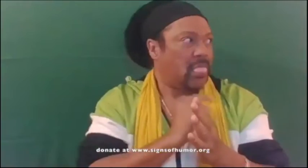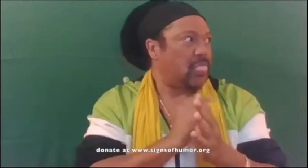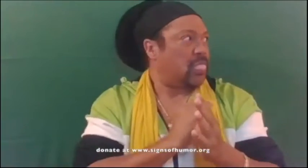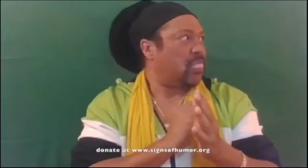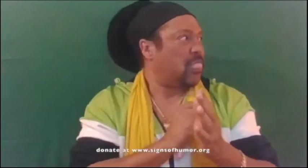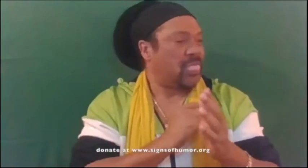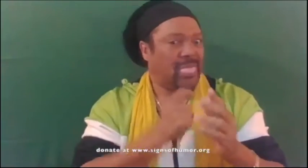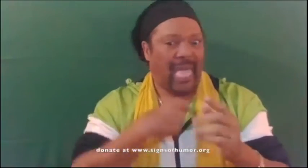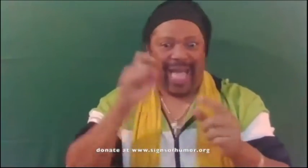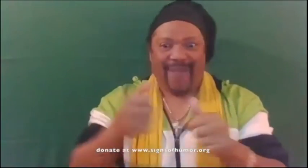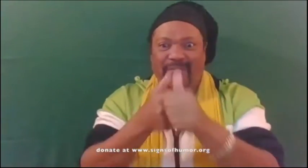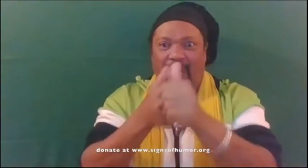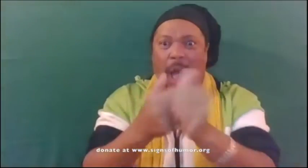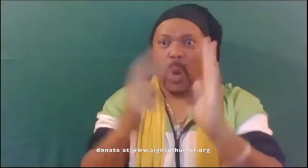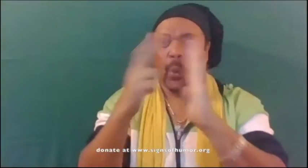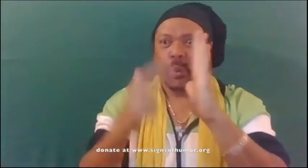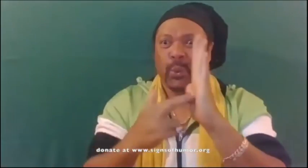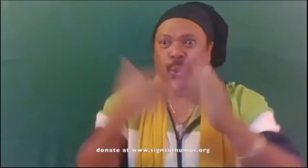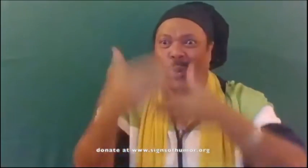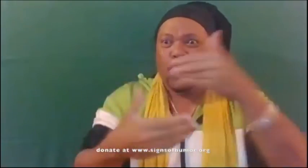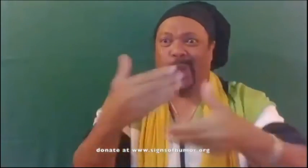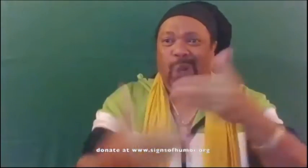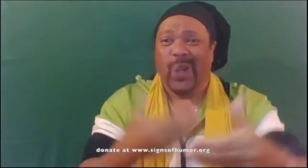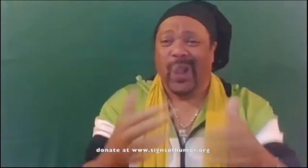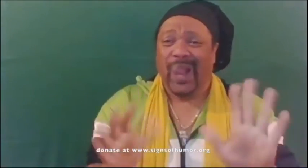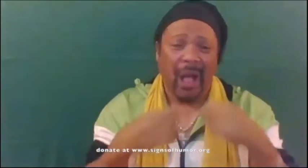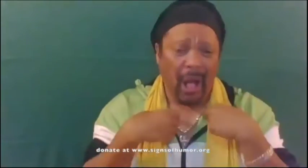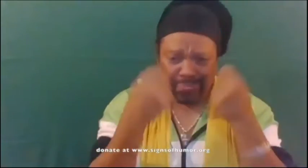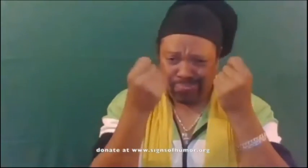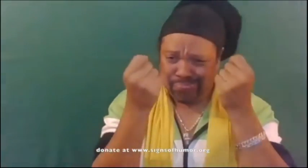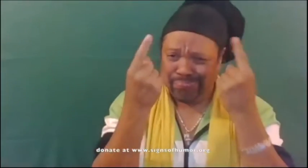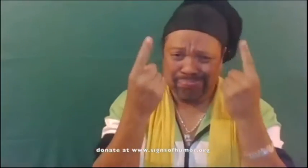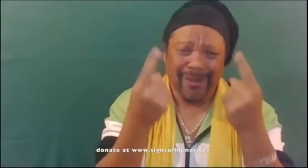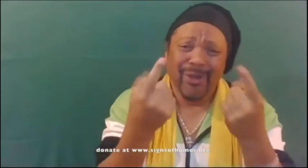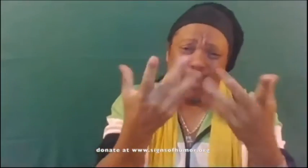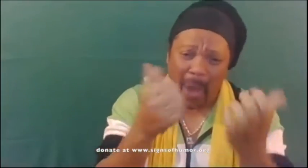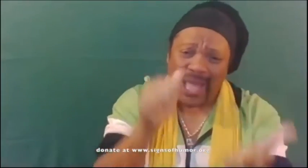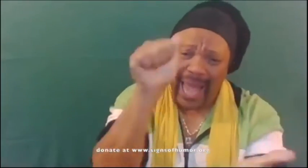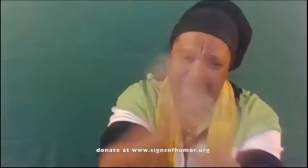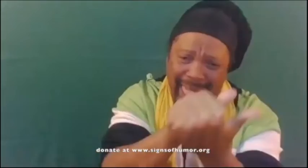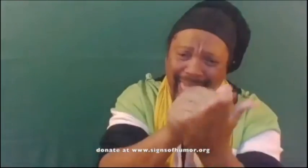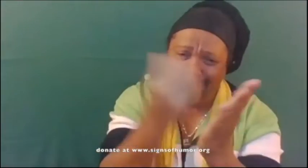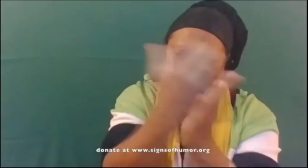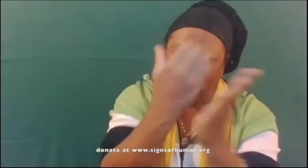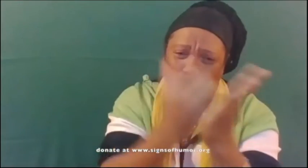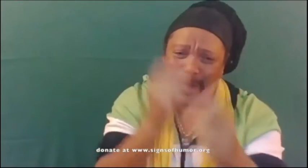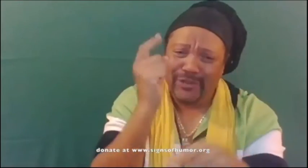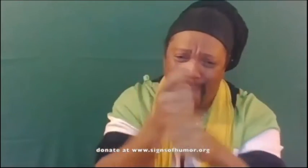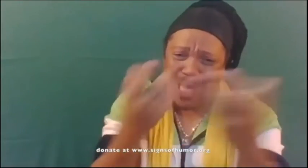Most interpreters be feeling type of guilty when they have to follow exactly what the rules of conduct are, or more so to go to professional conduct. Some of